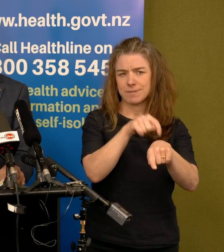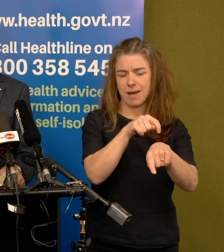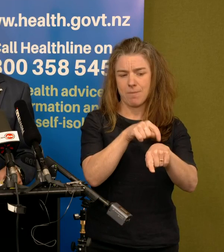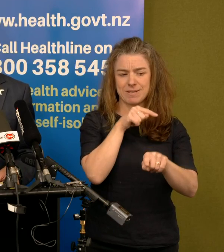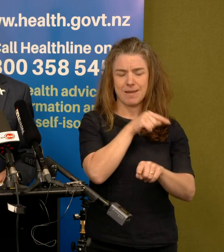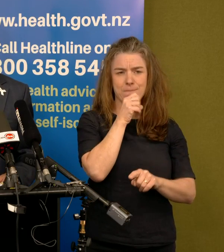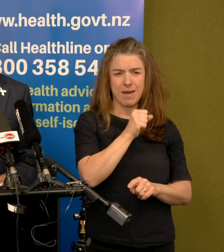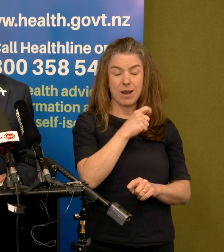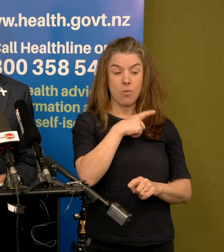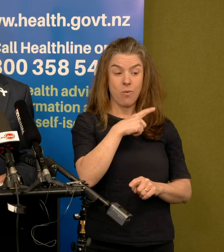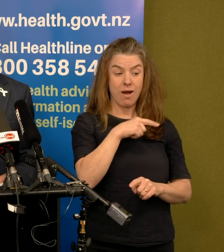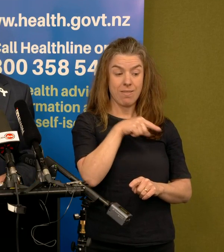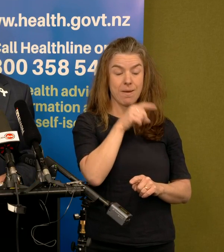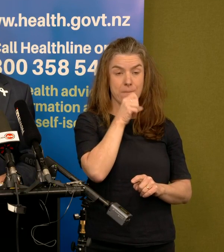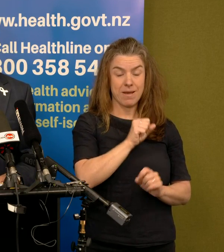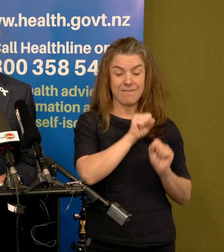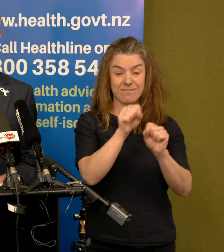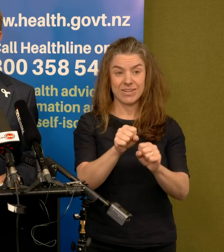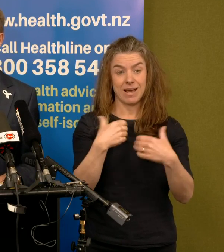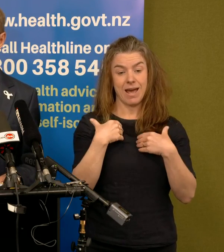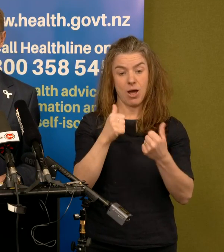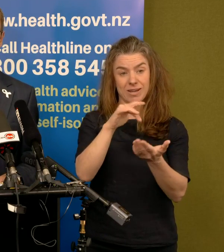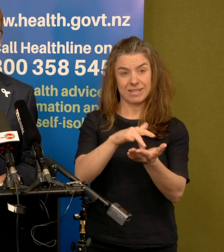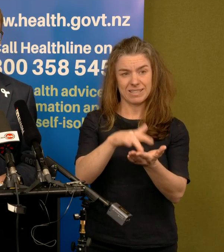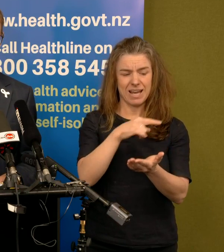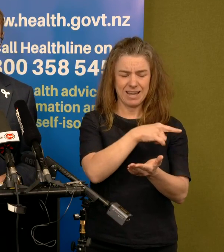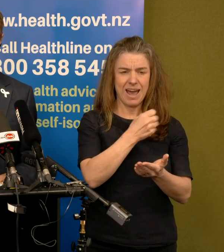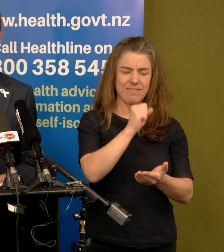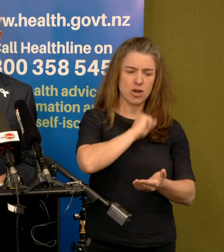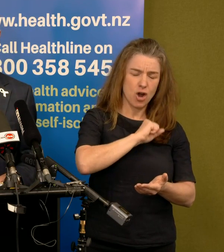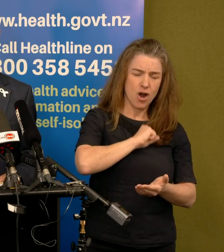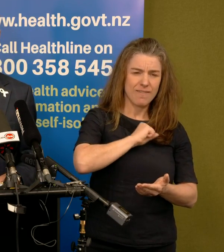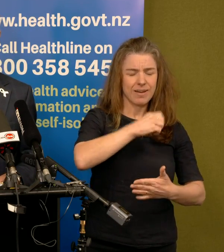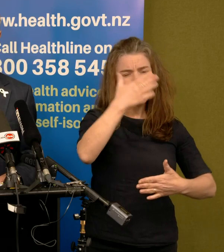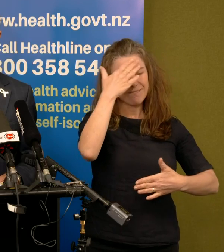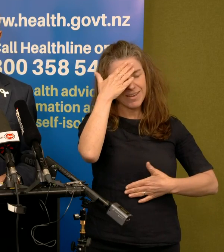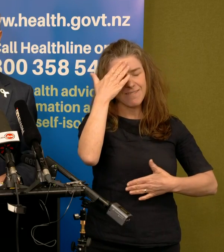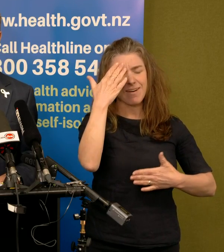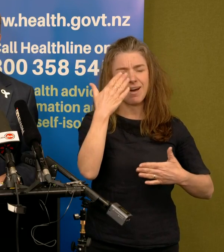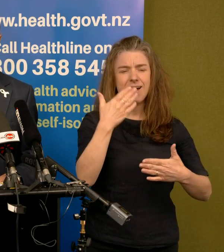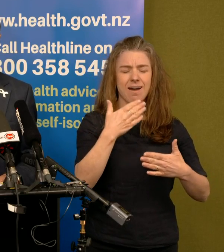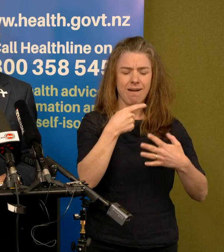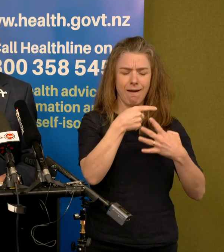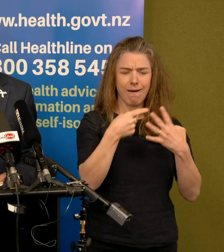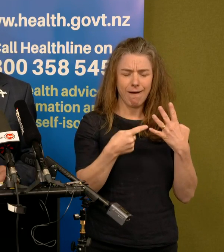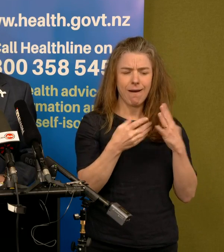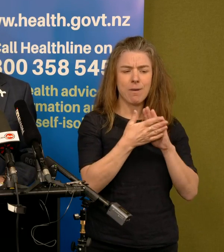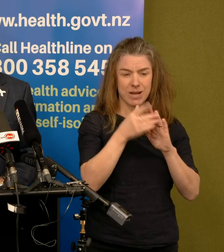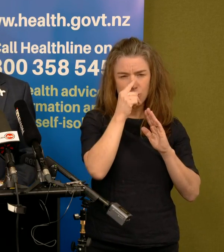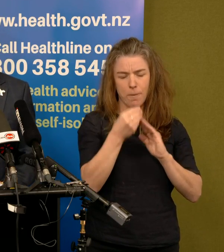he was symptomatic when he visited the centre. They will assess whether there is any risk to those people and advise